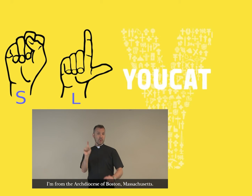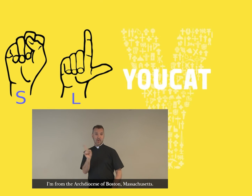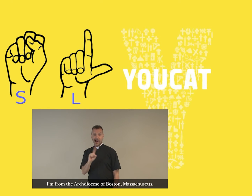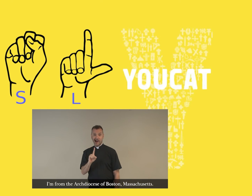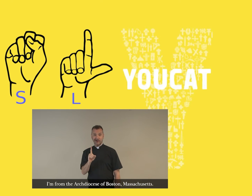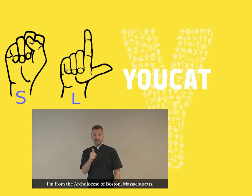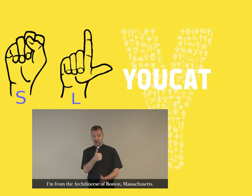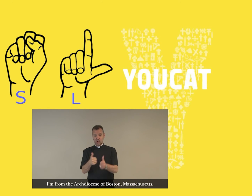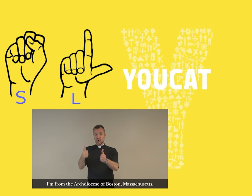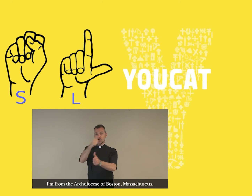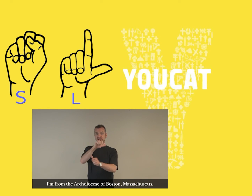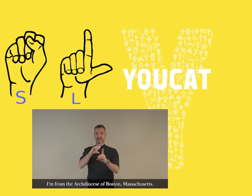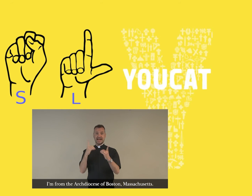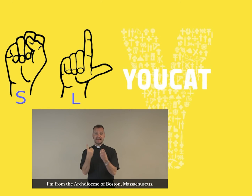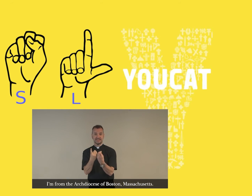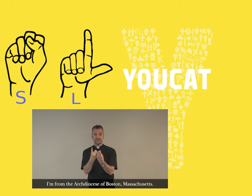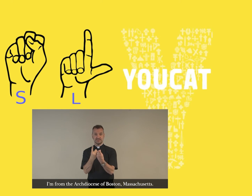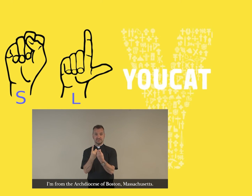I'm from the Archdiocese of Boston, Massachusetts.